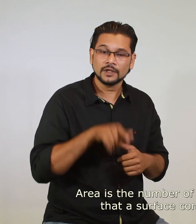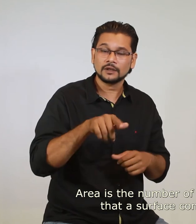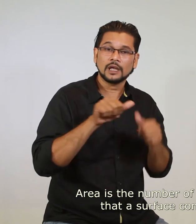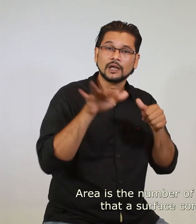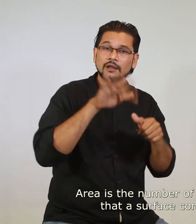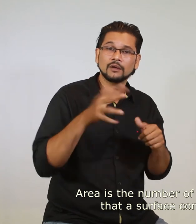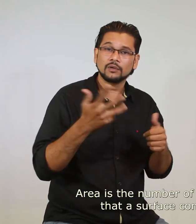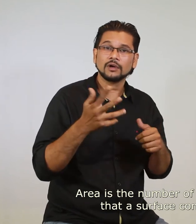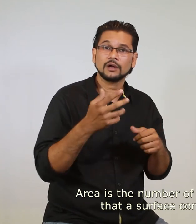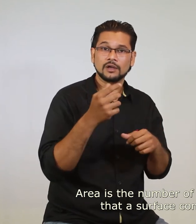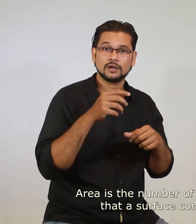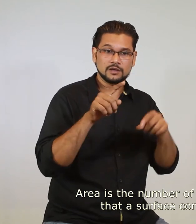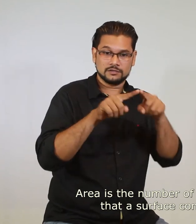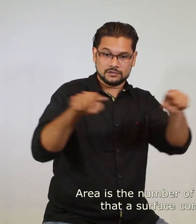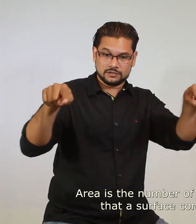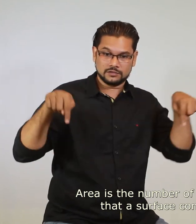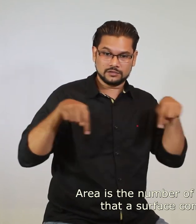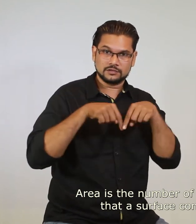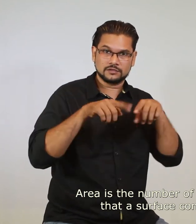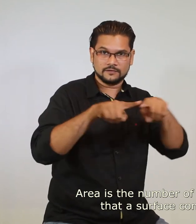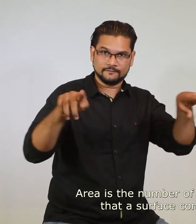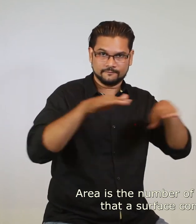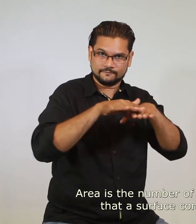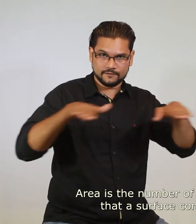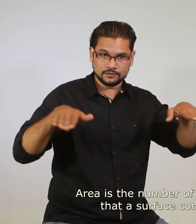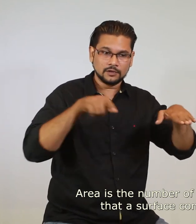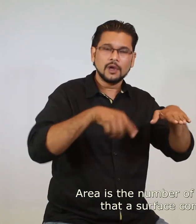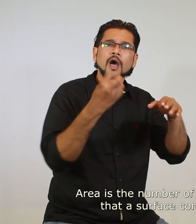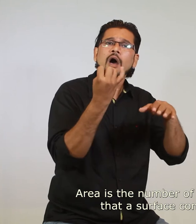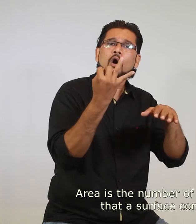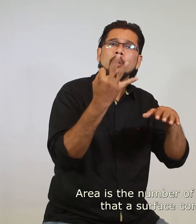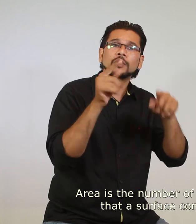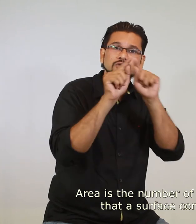Area is the number of square units that a surface consists of.